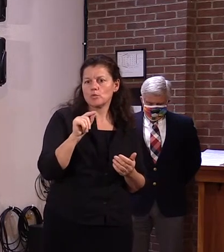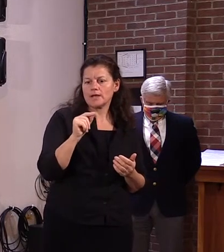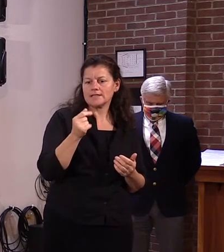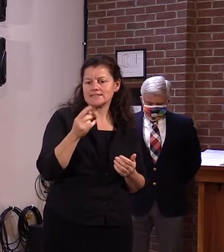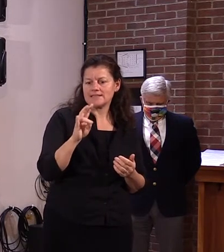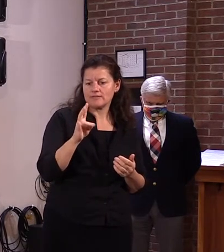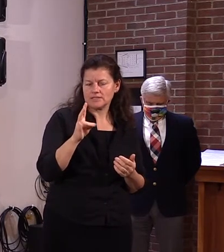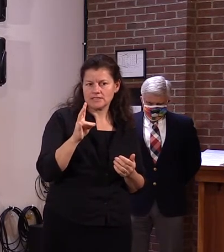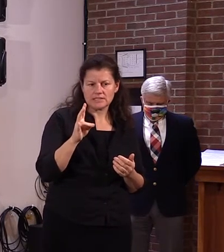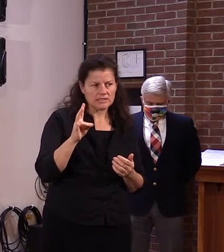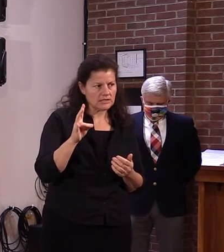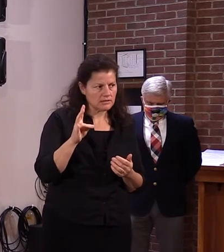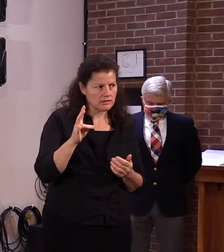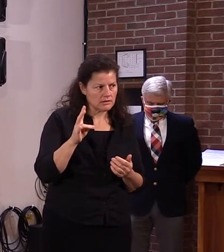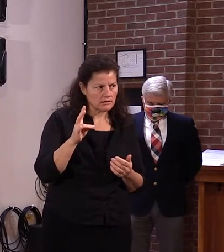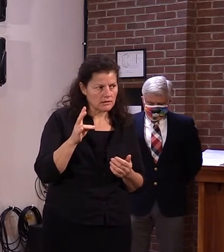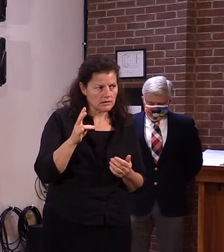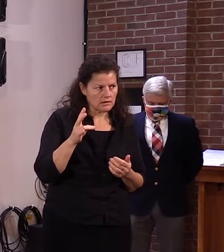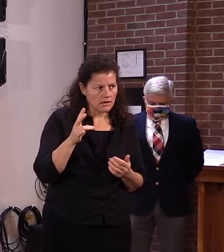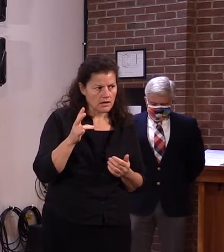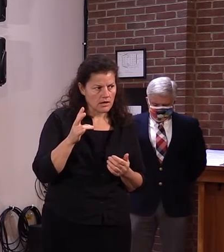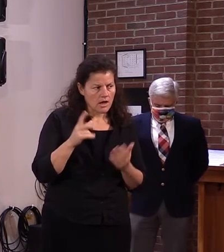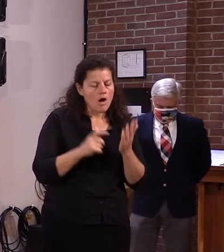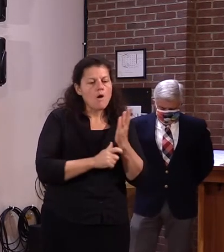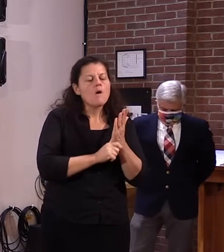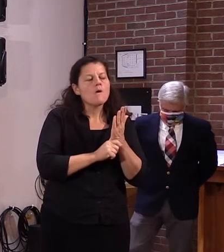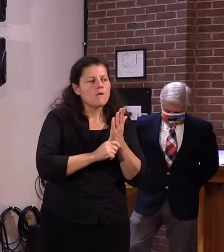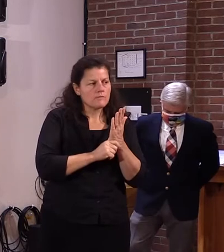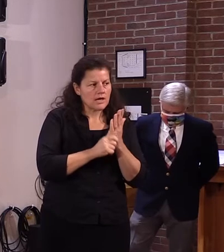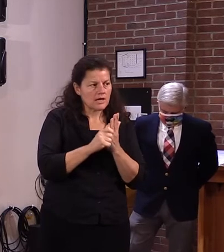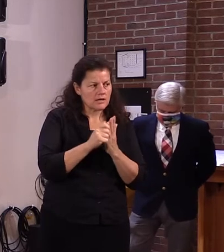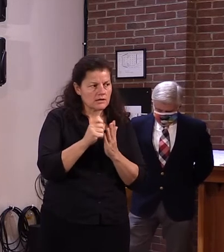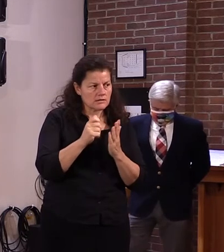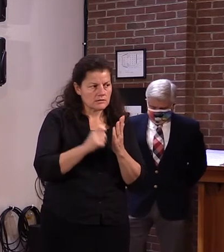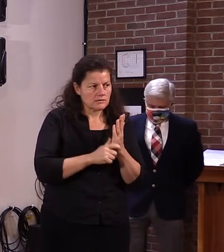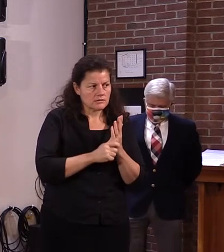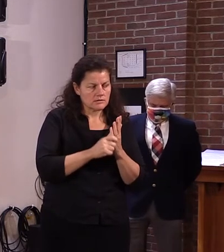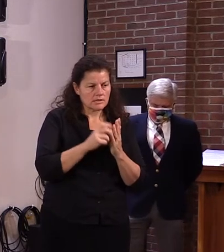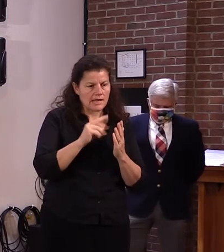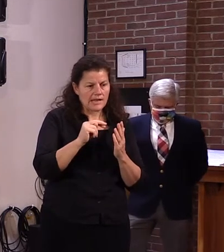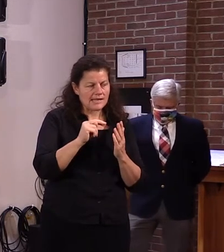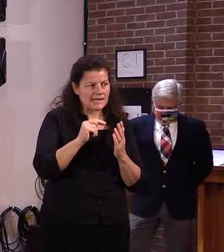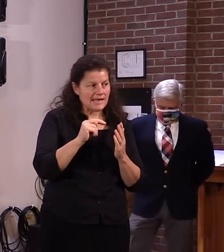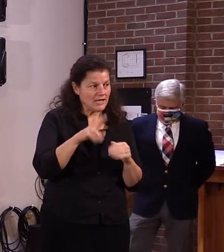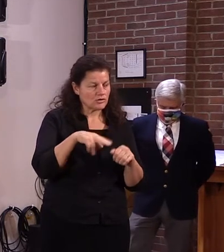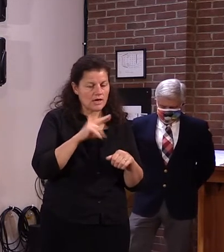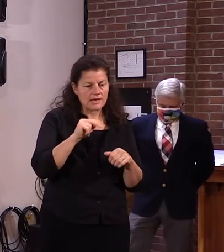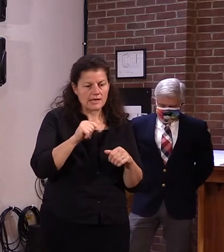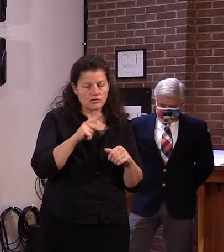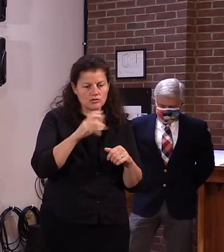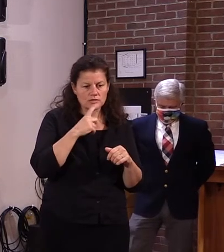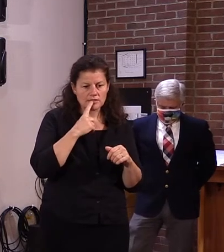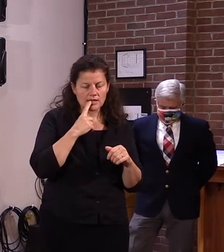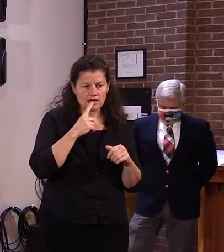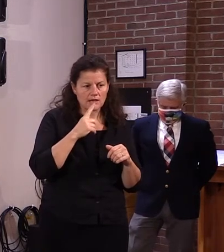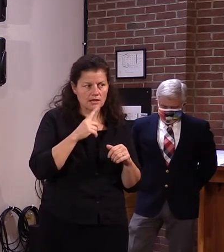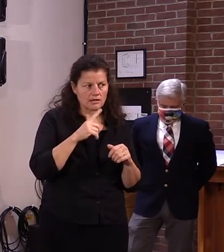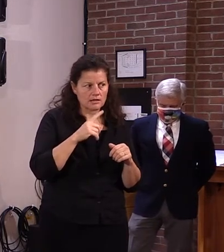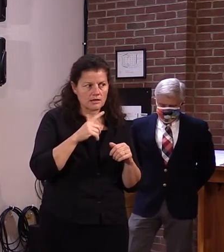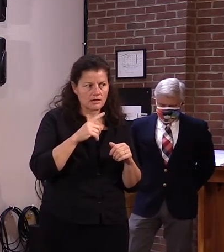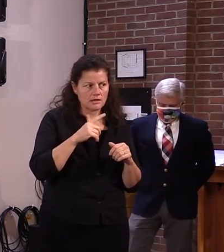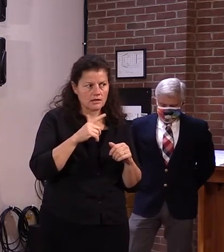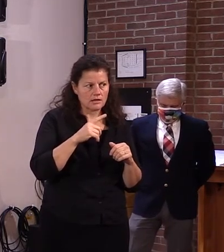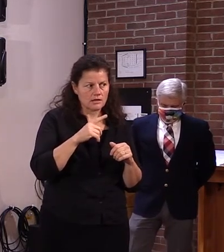2017 edition of Nature, it's titled U.S. Lifts Ban on Risky Pathogen Research. And